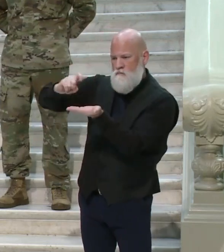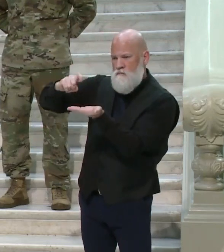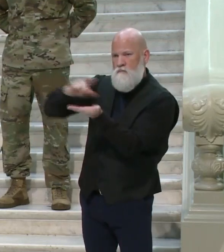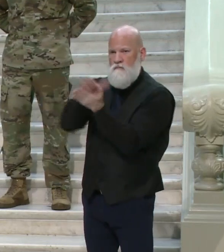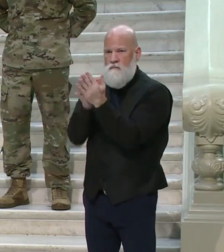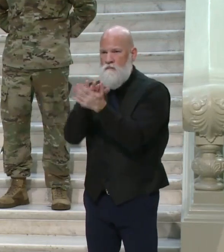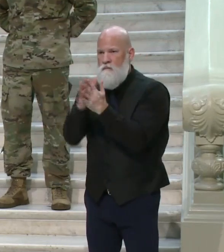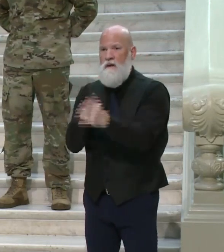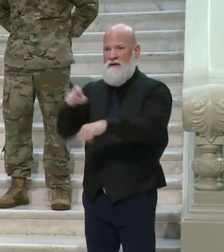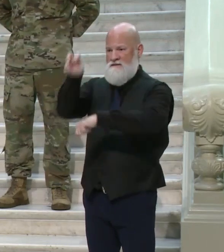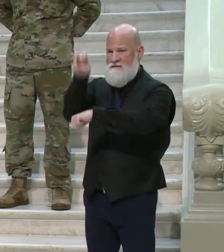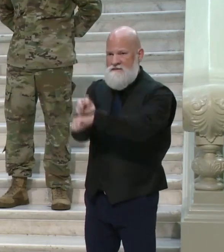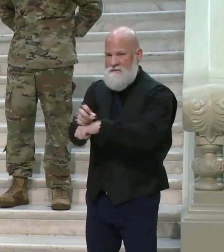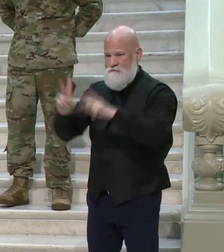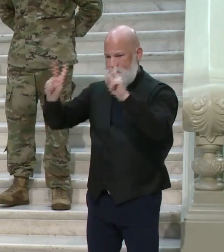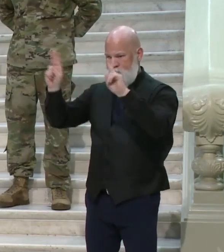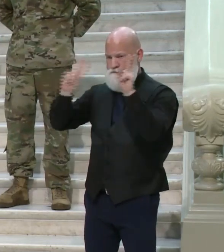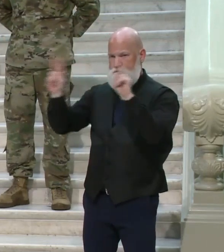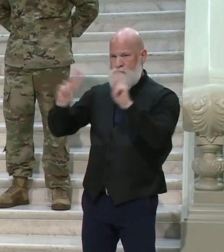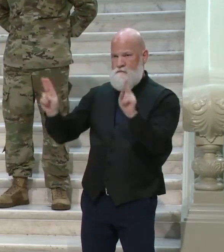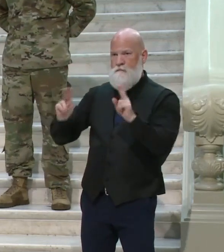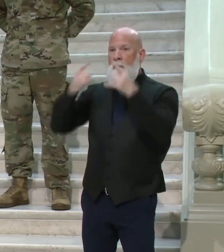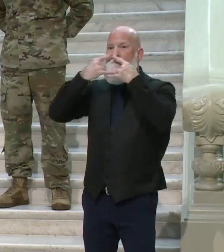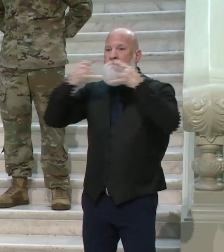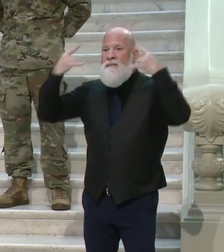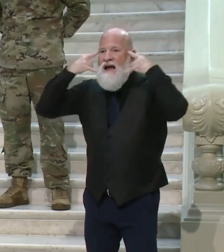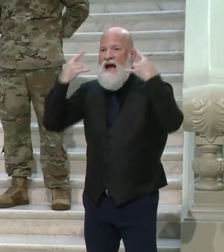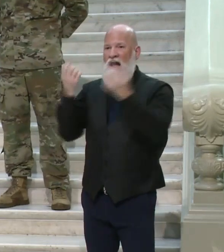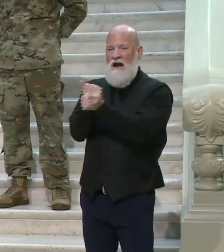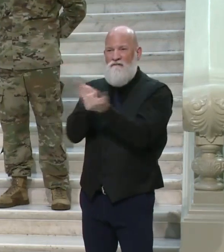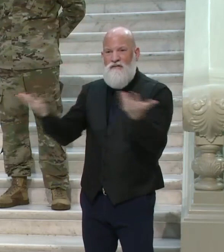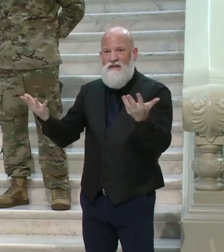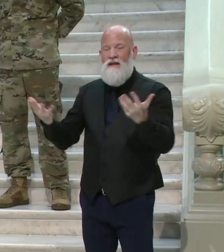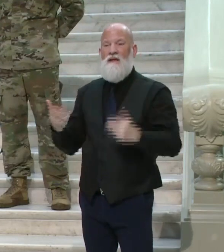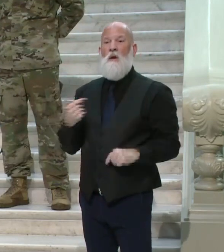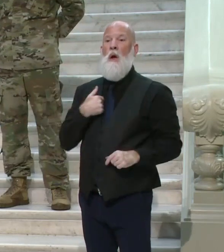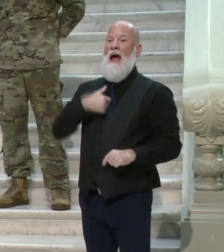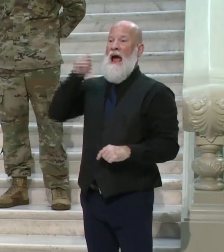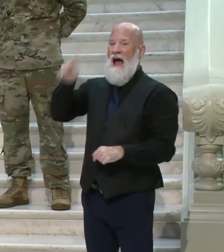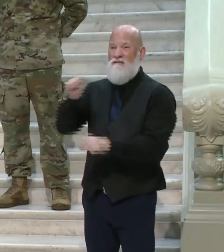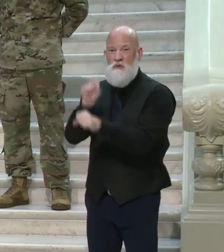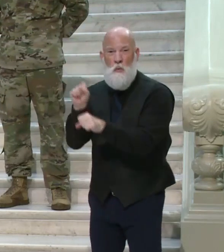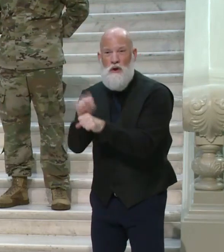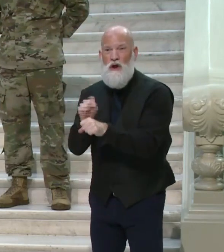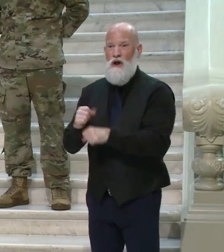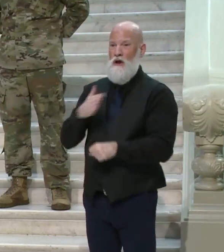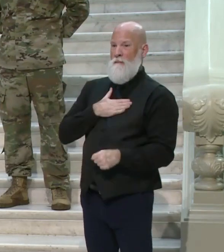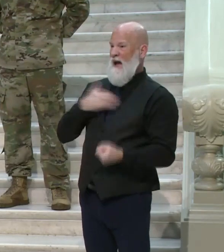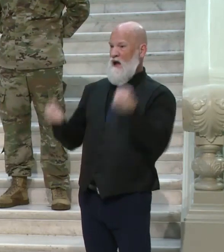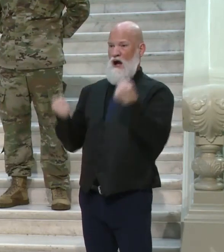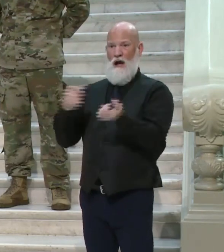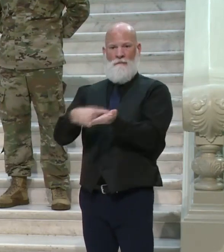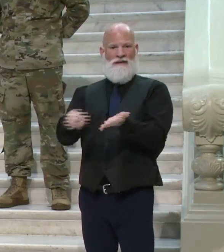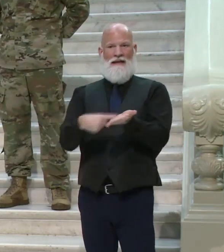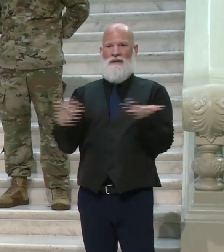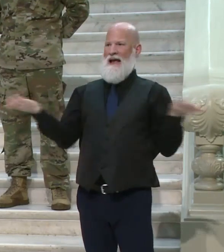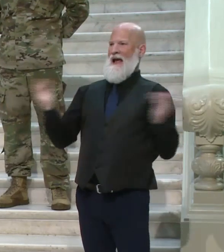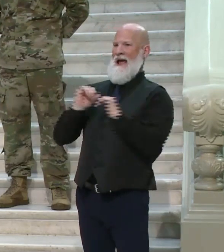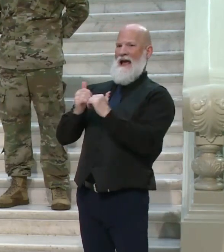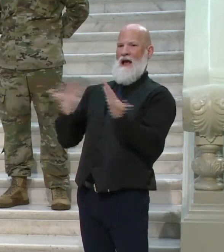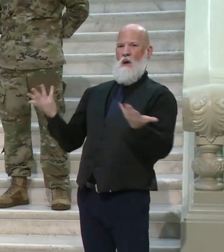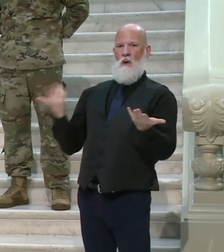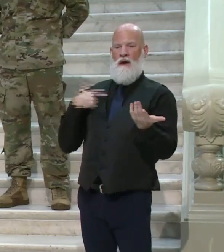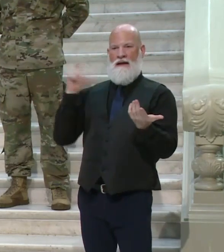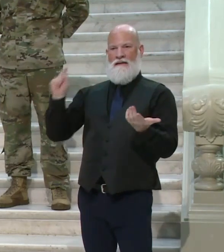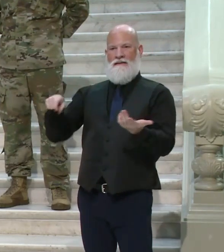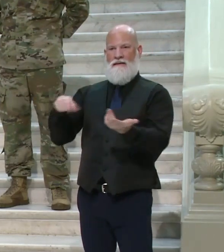work. She goes, I was fixing to lose my car. So these are tough decisions, no doubt. But we put